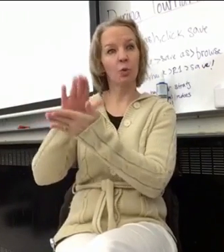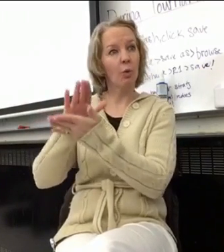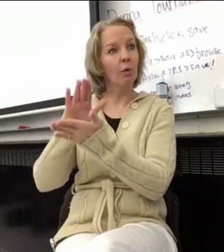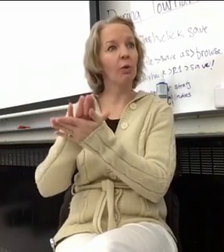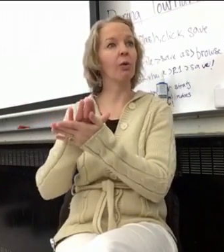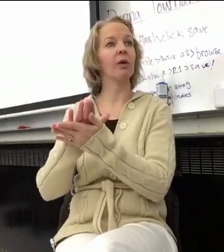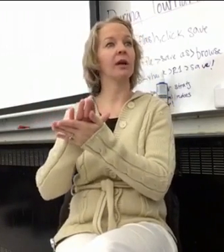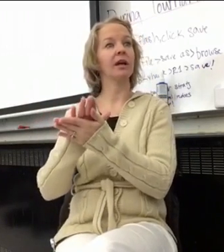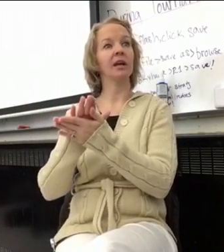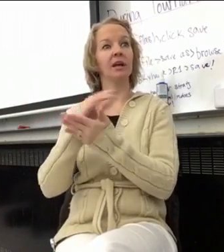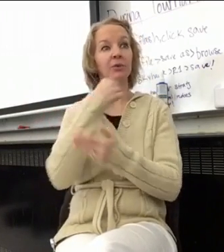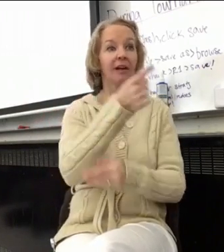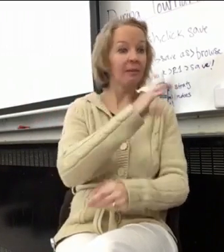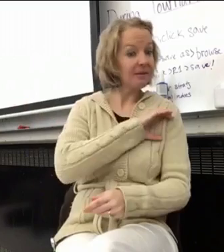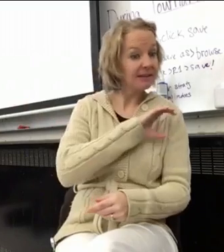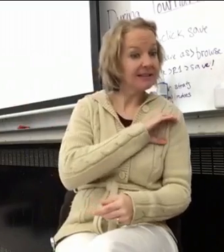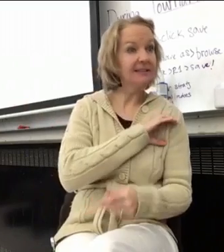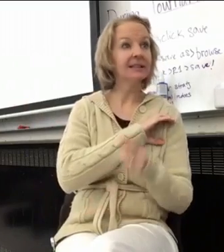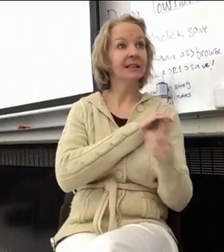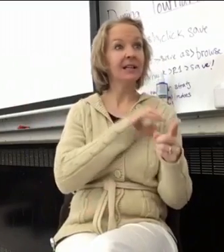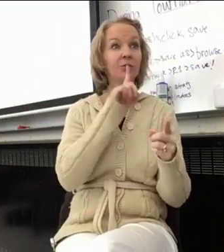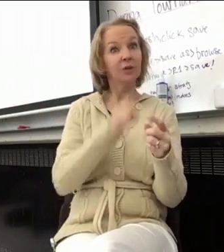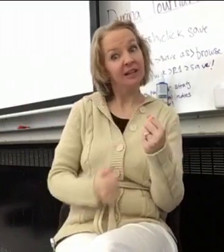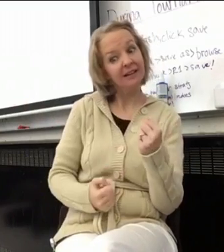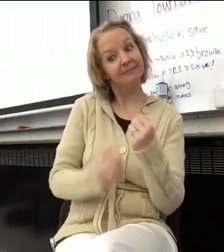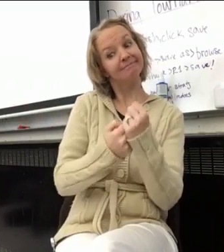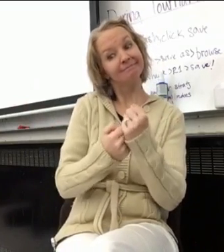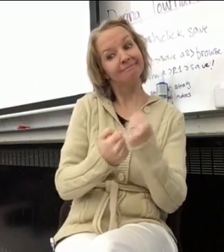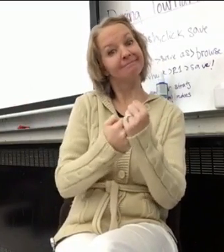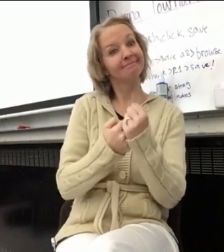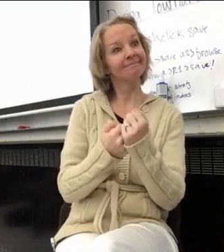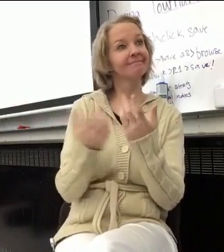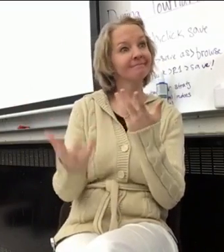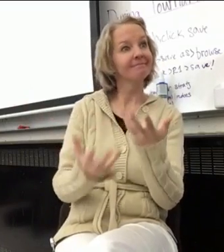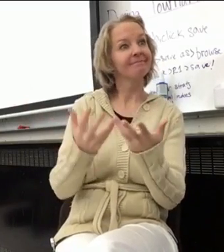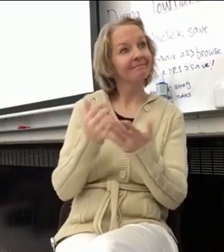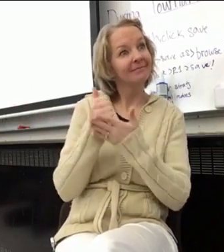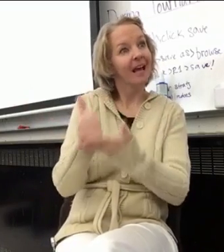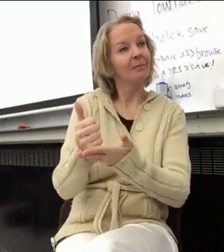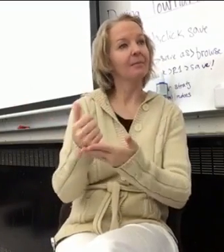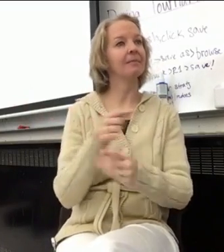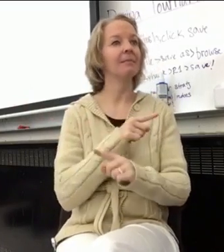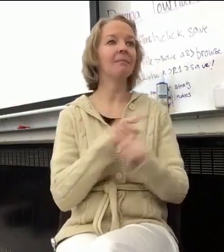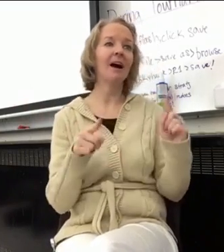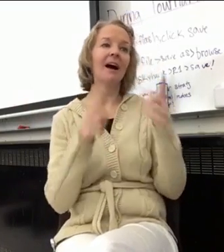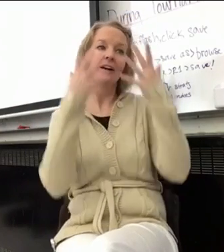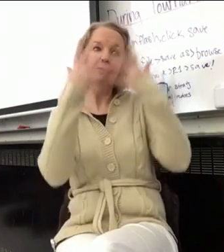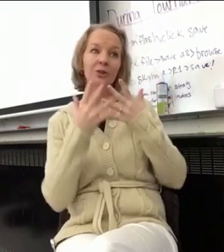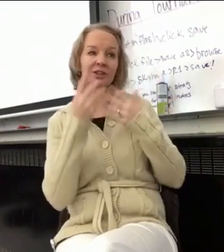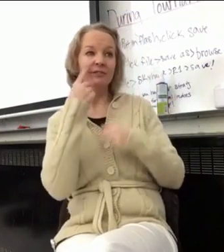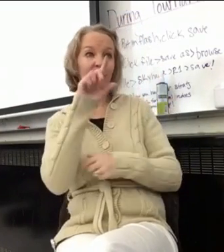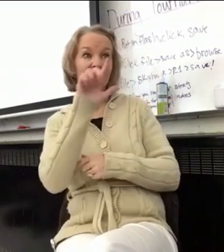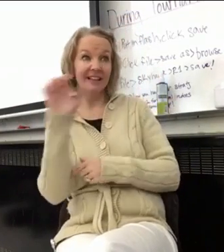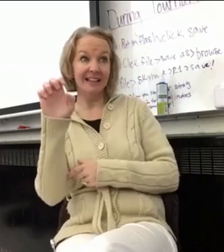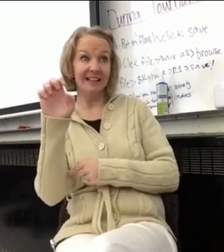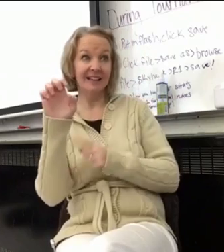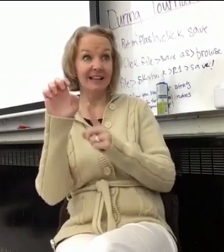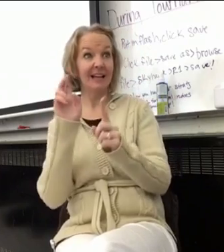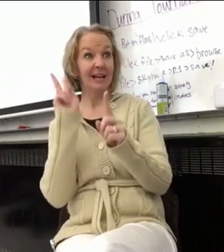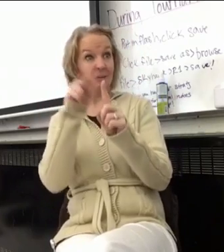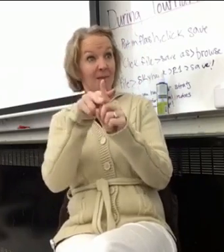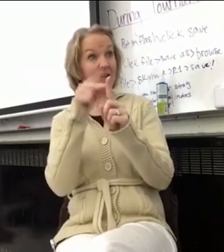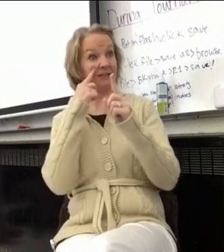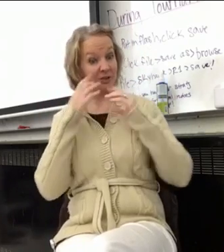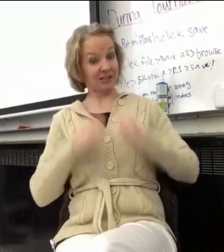would go to the police. He really did stuff that other people didn't. Unfortunately for Robert E. Lee, he applies for